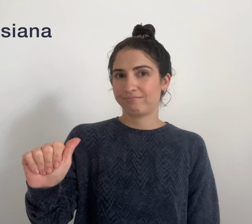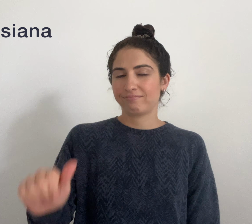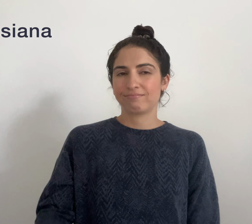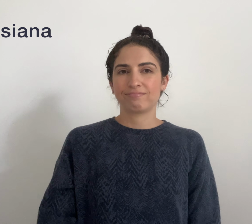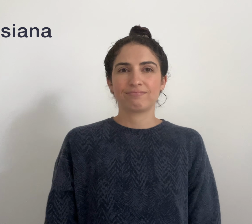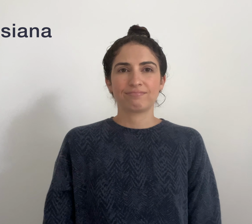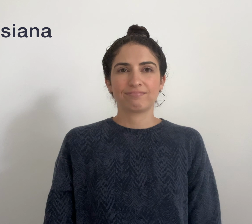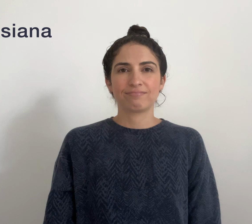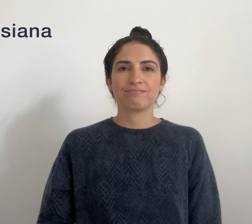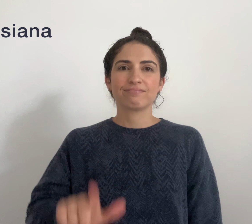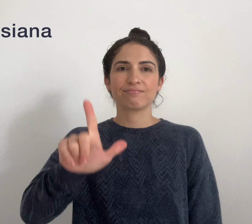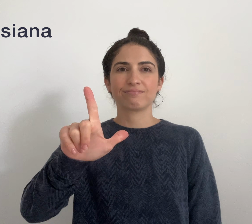Louisiana.